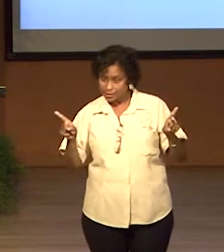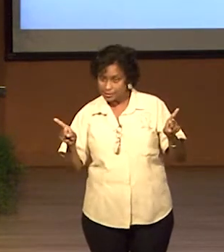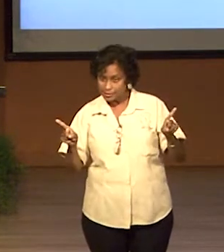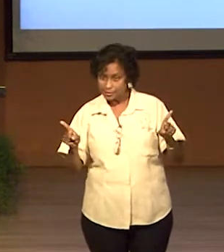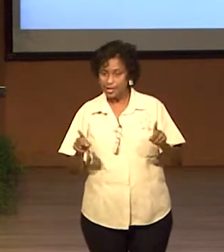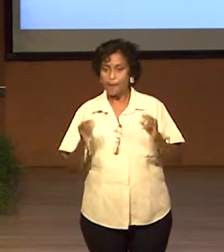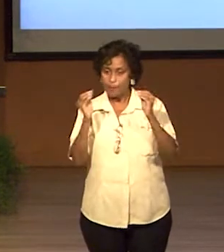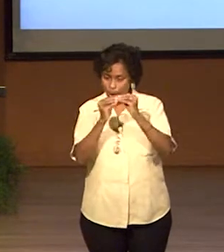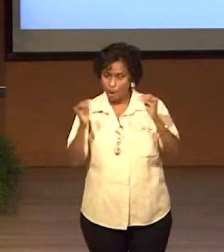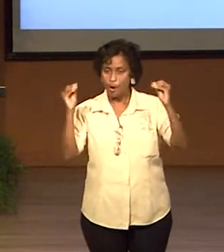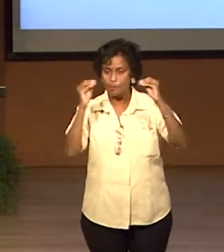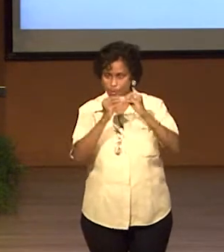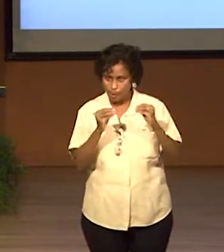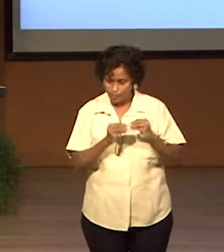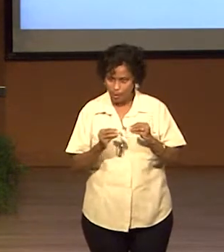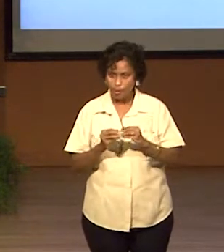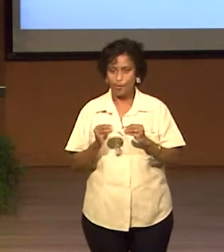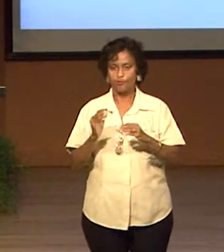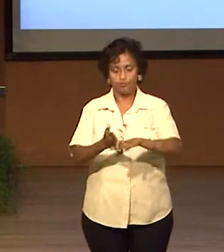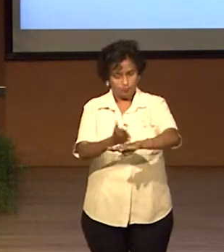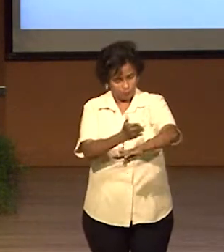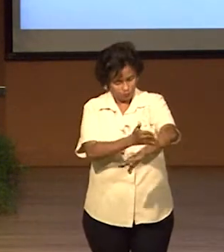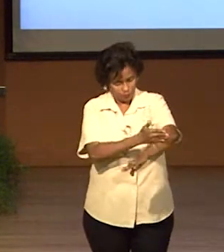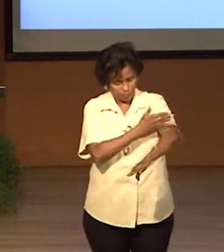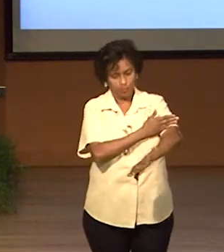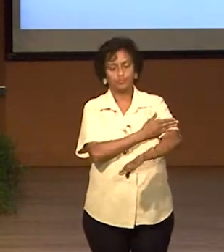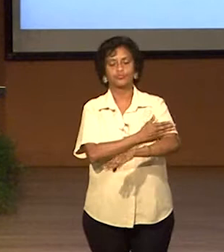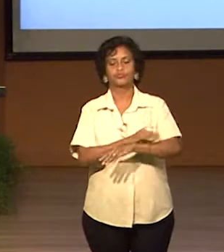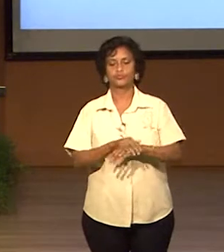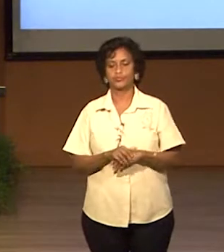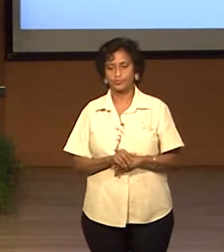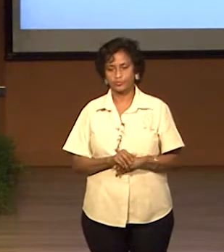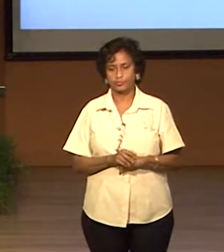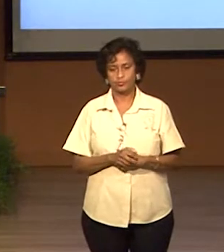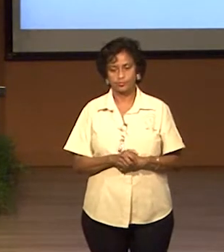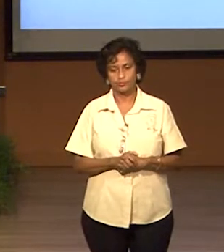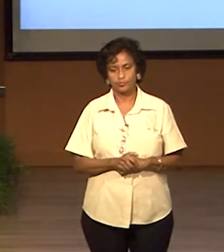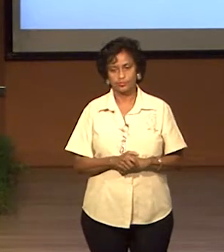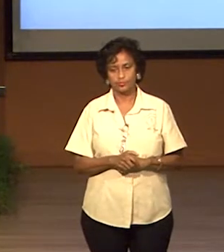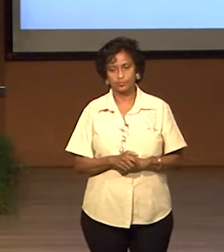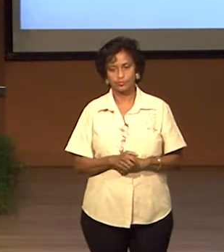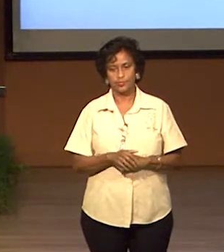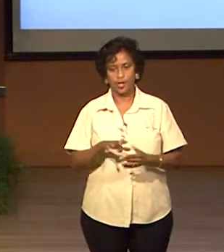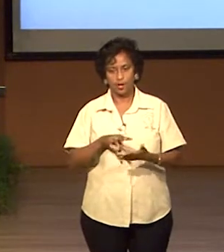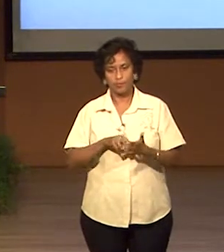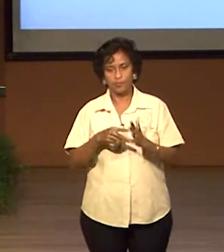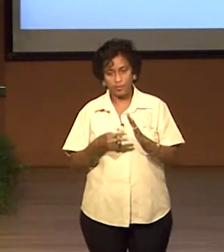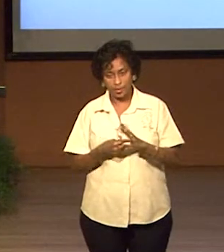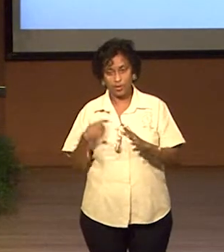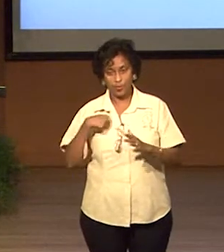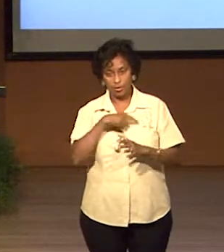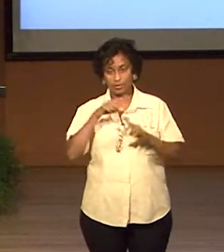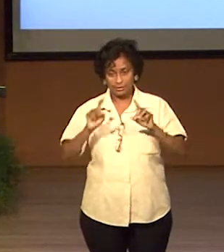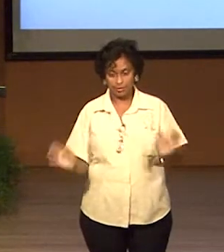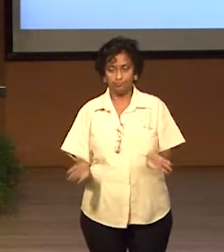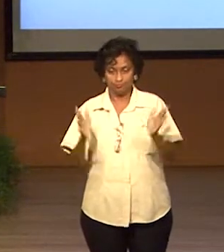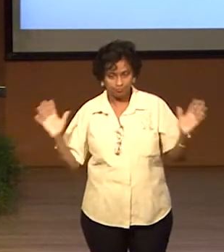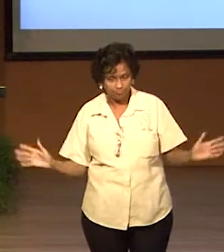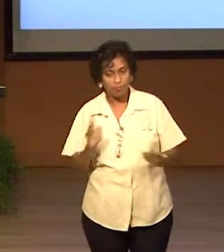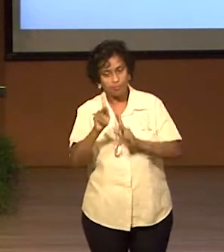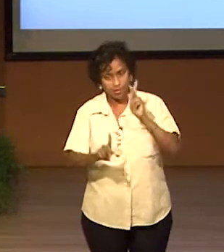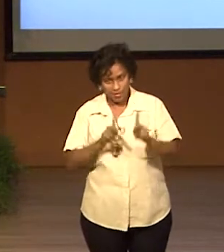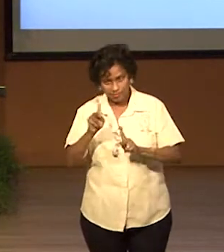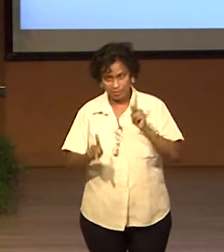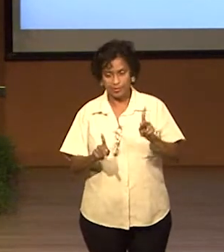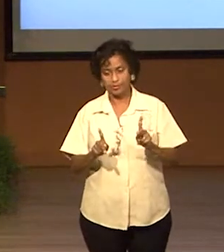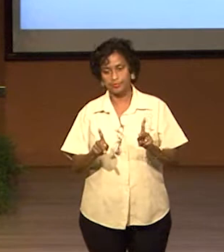time, and I think that, again, it's about encouraging people to confront it as we encourage the rest of society to confront